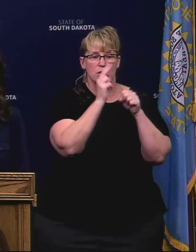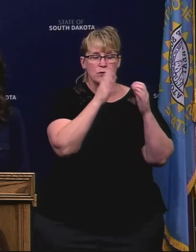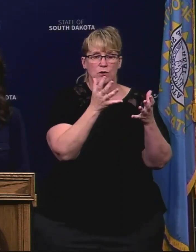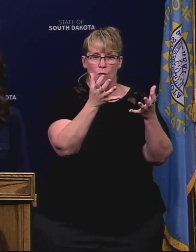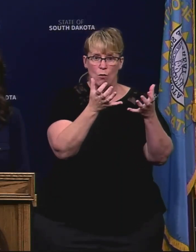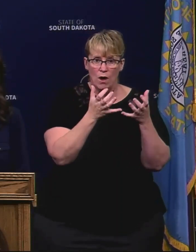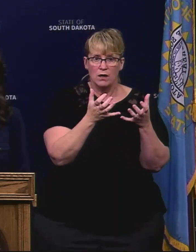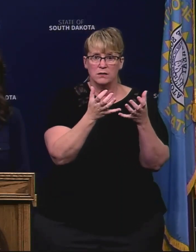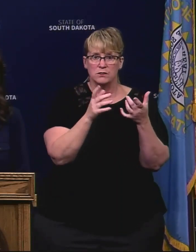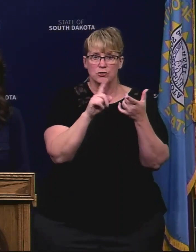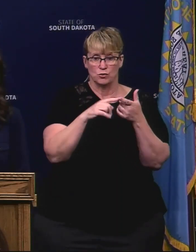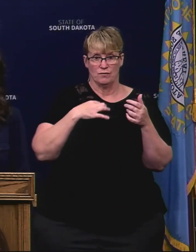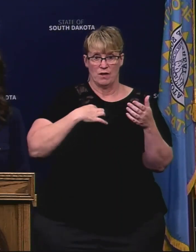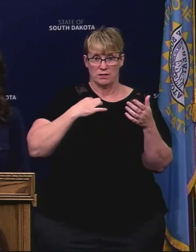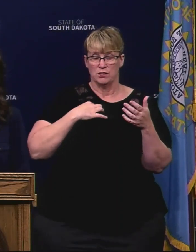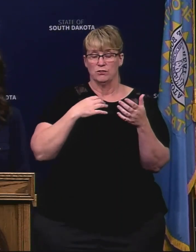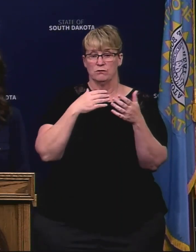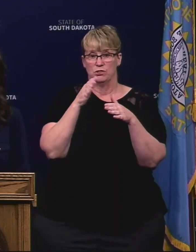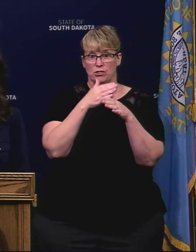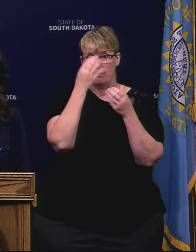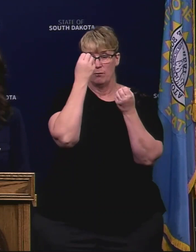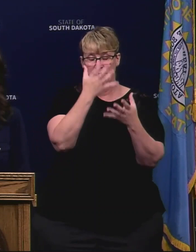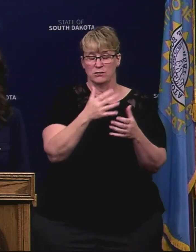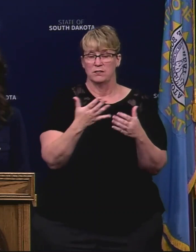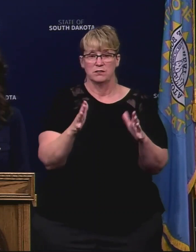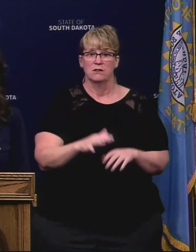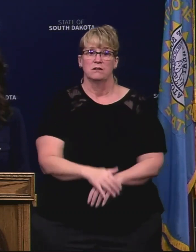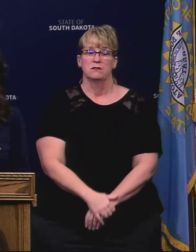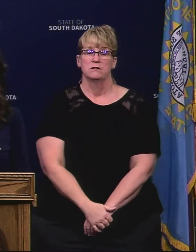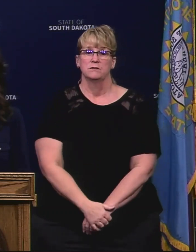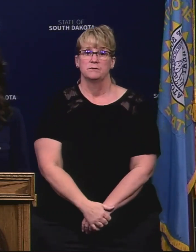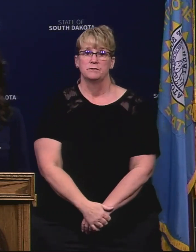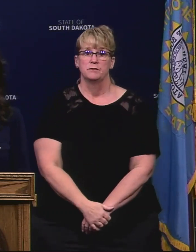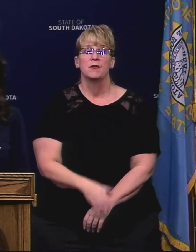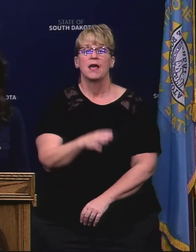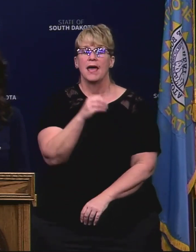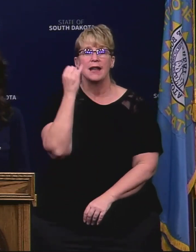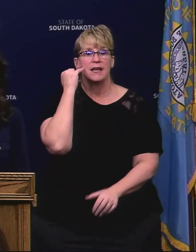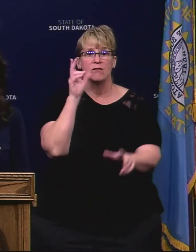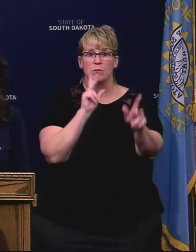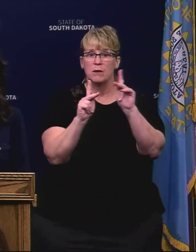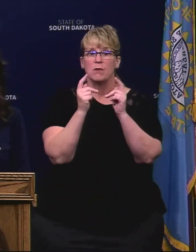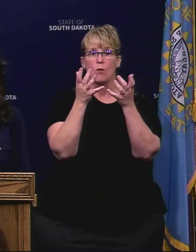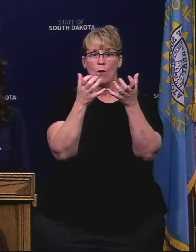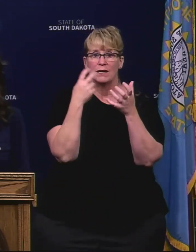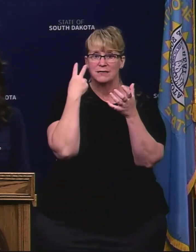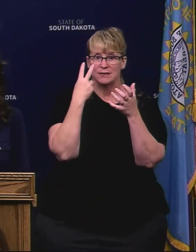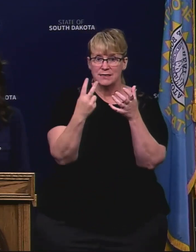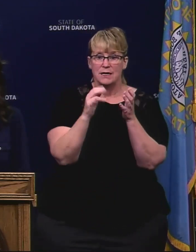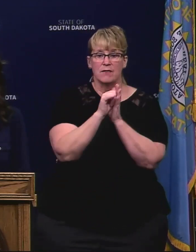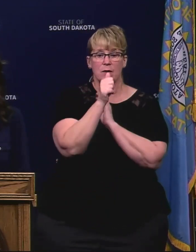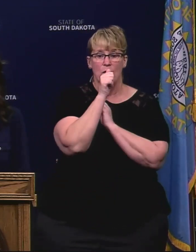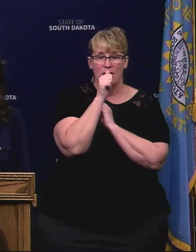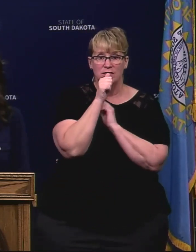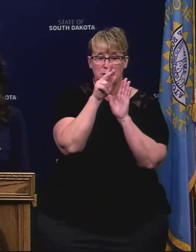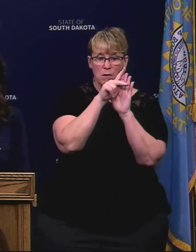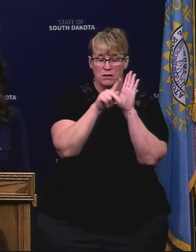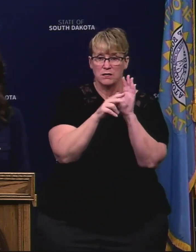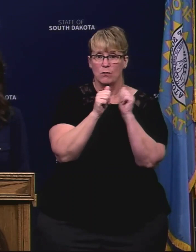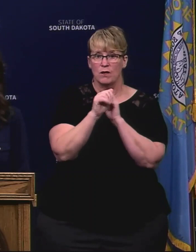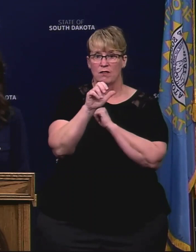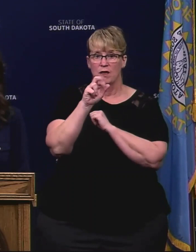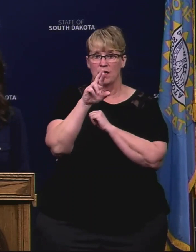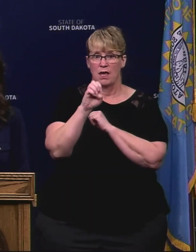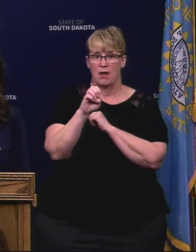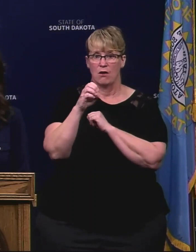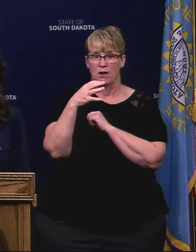at a certain time to voluntarily do so. And if folks would like to see the privacy policy on the CARE-19